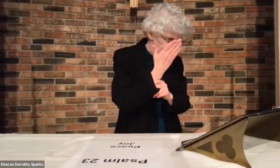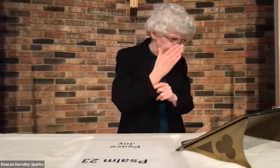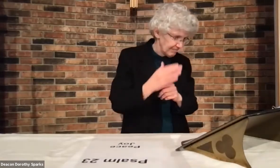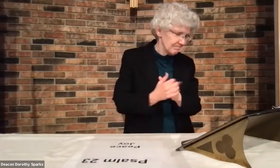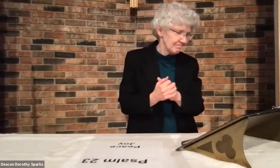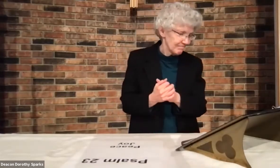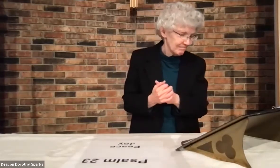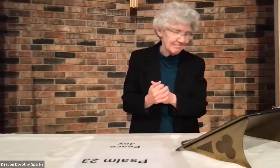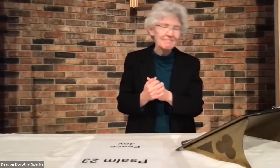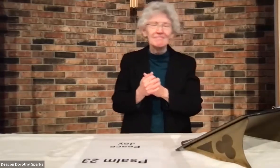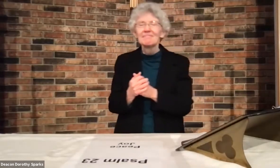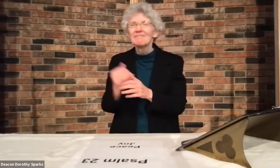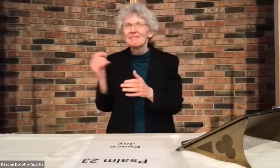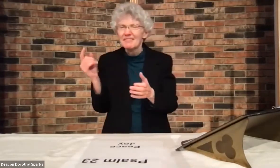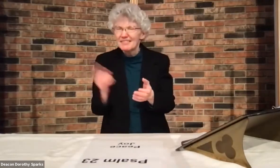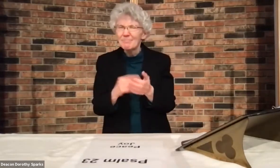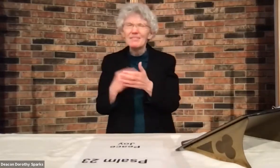And now for the sixth mirror.